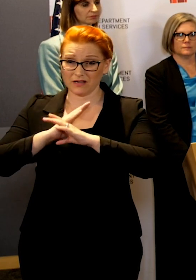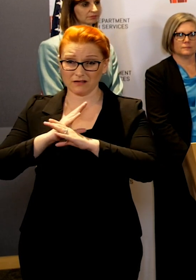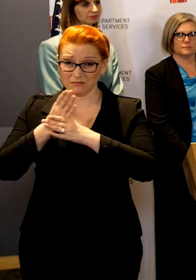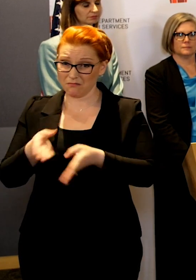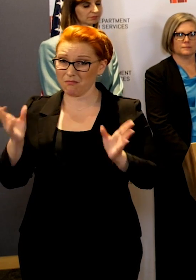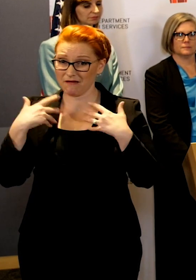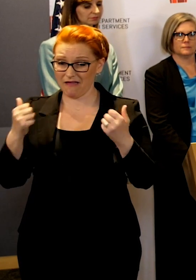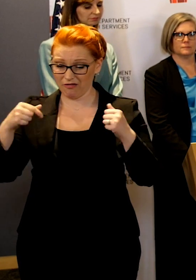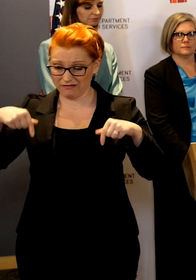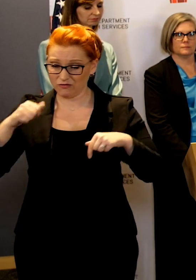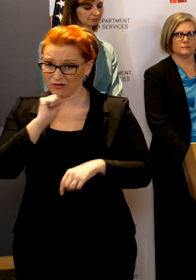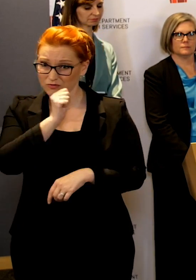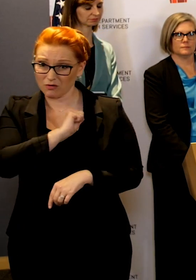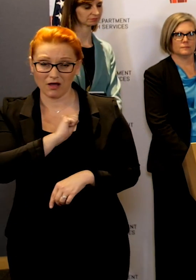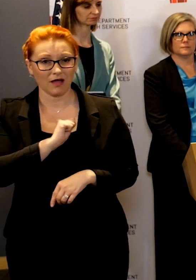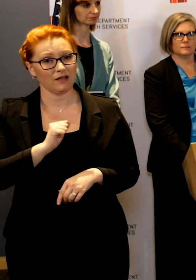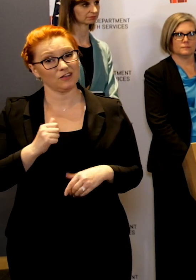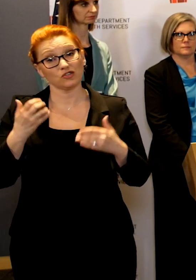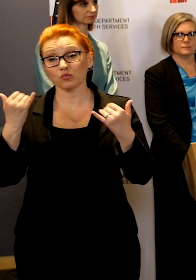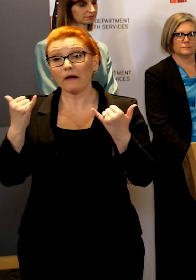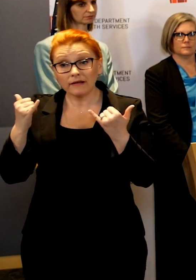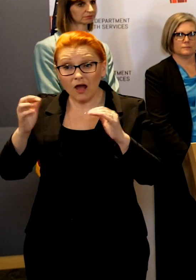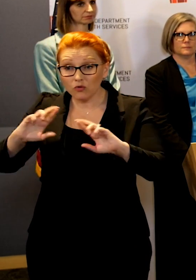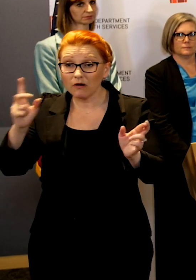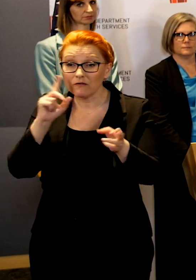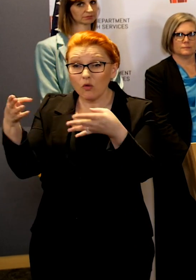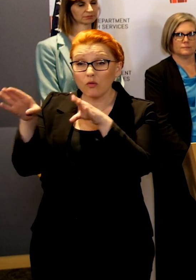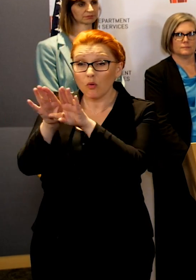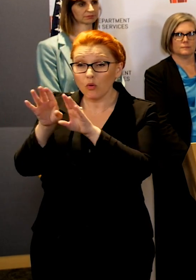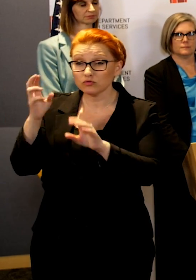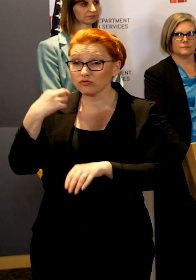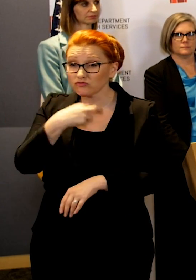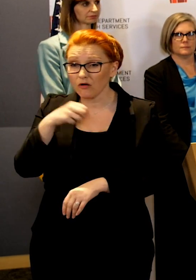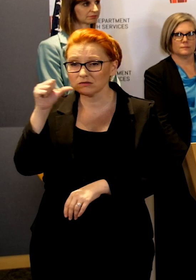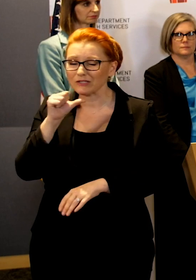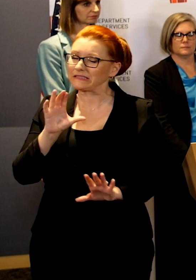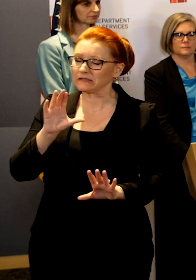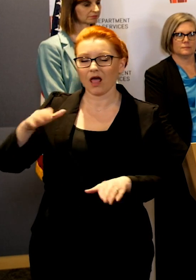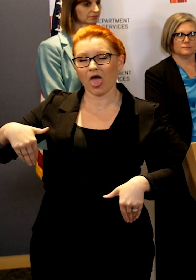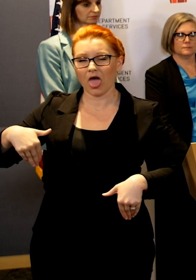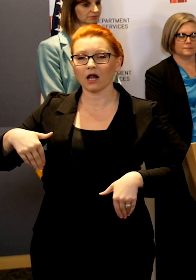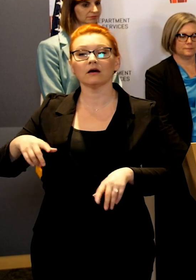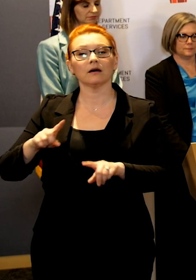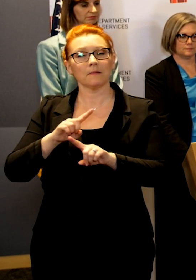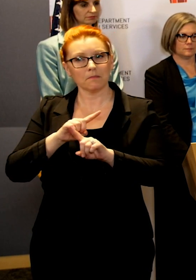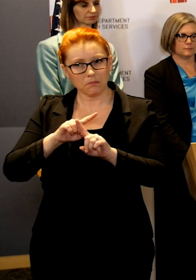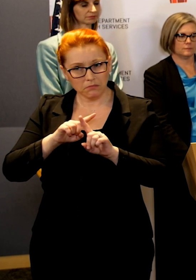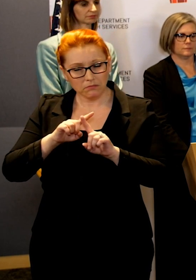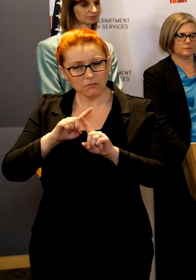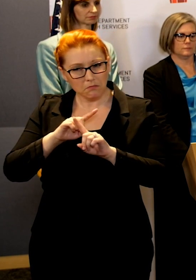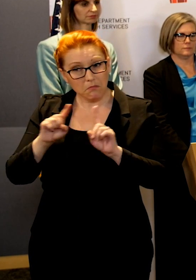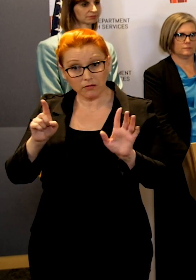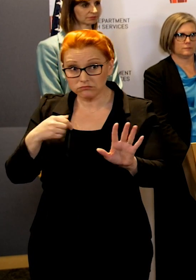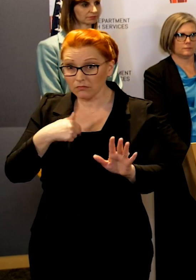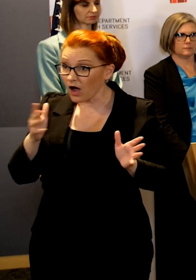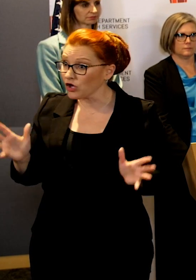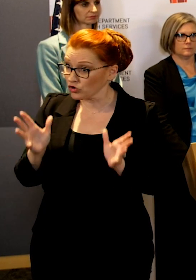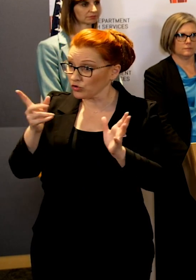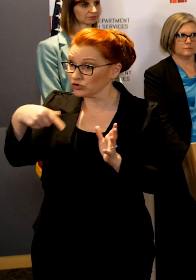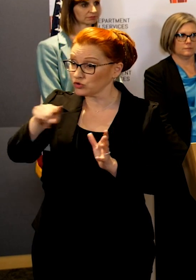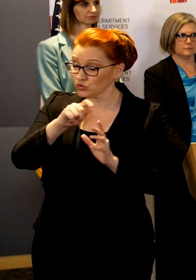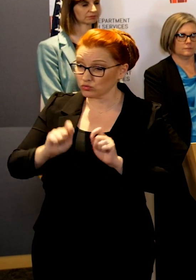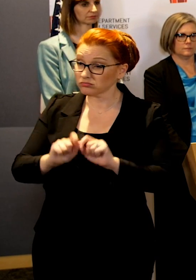So we're not at that point, but we do think that the guidance that is out there, and I would encourage everyone to go to